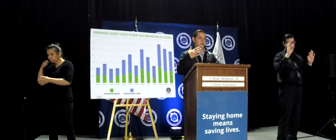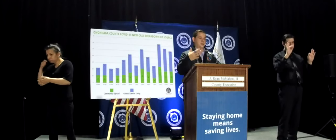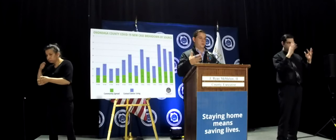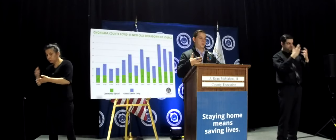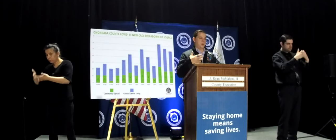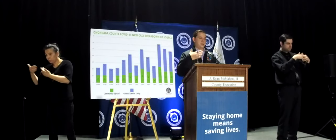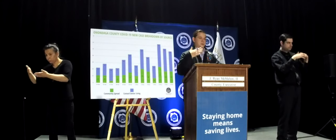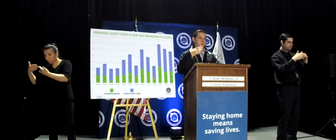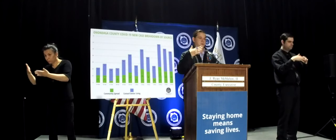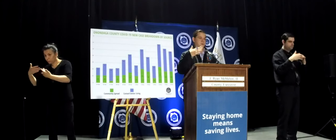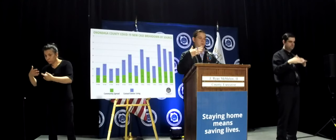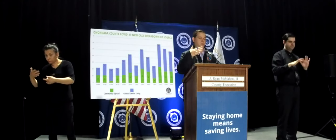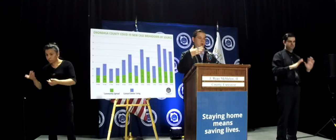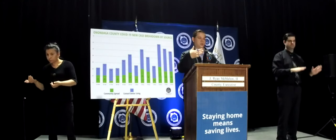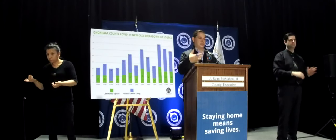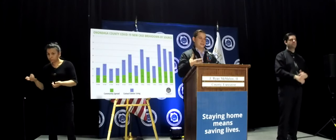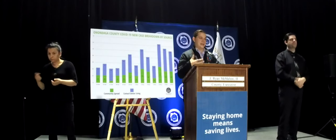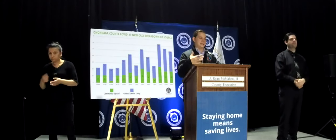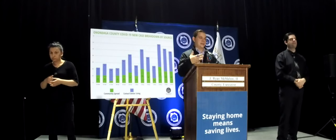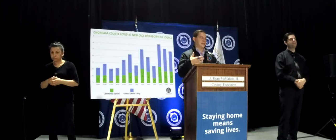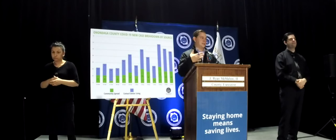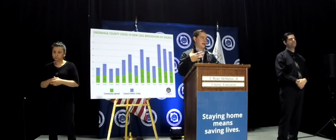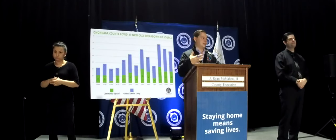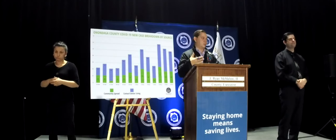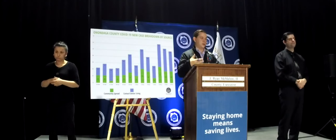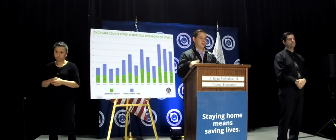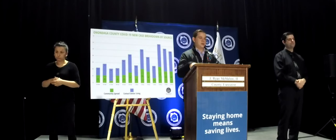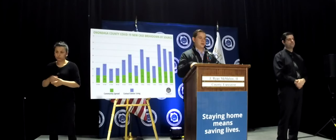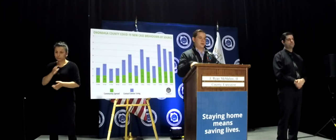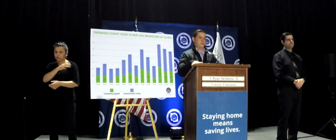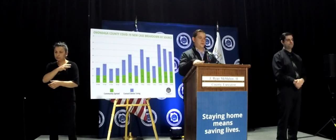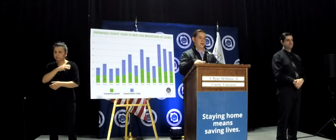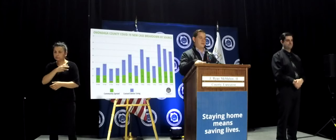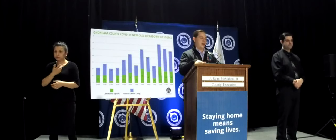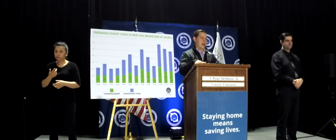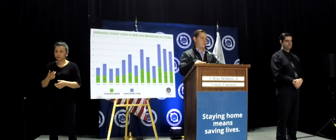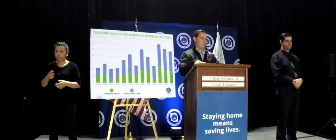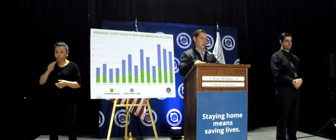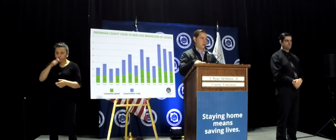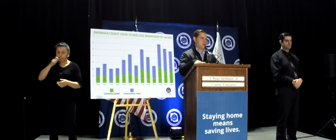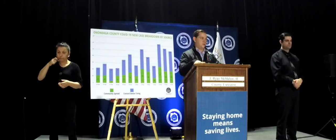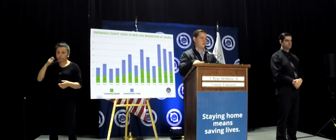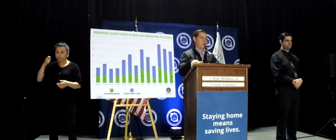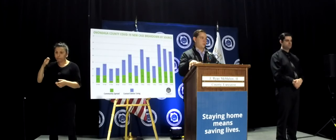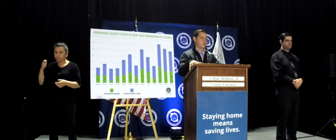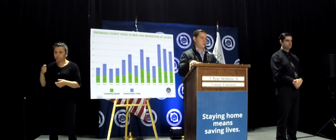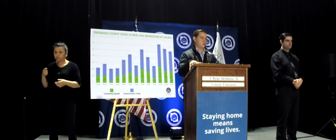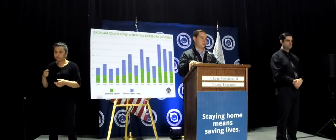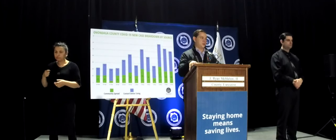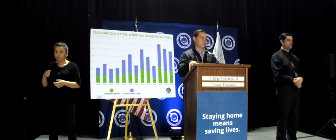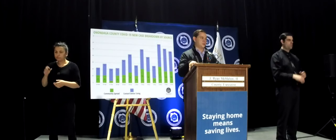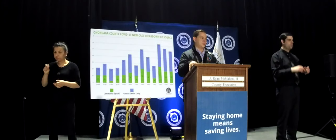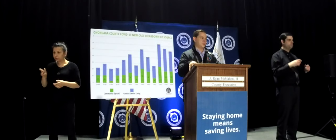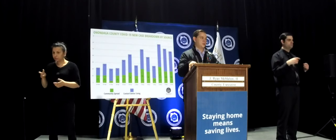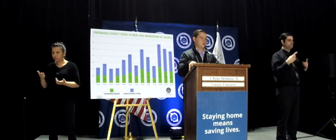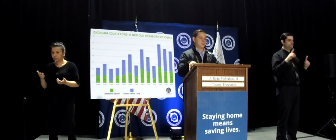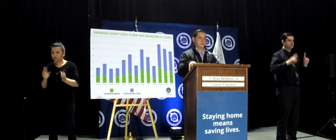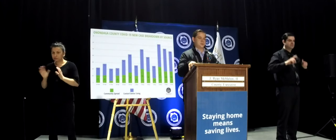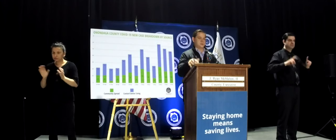I get the rush to test, but if we have every pharmacy doing